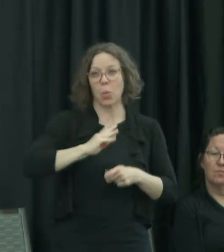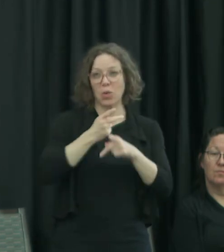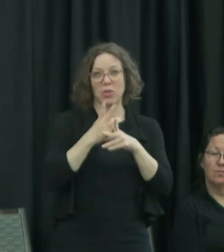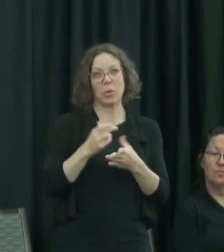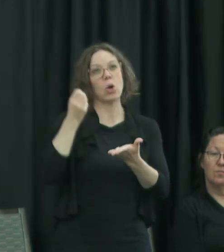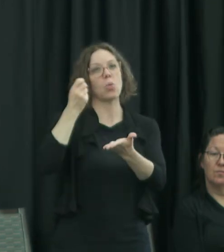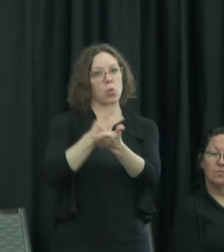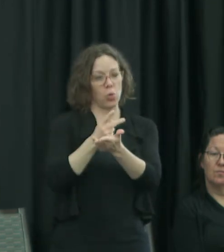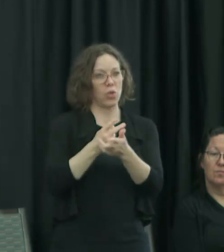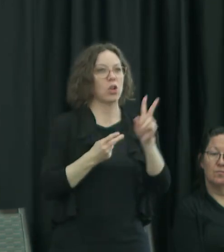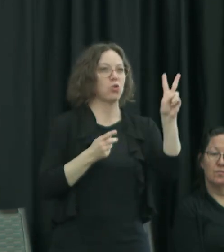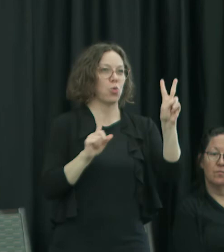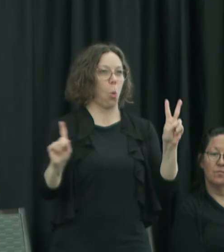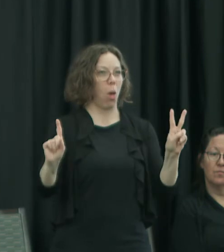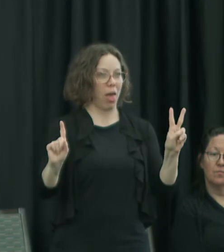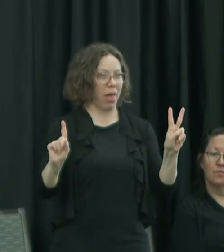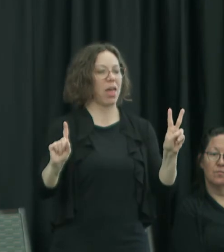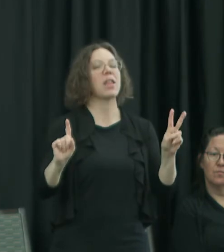on a 2-to-1 vote a